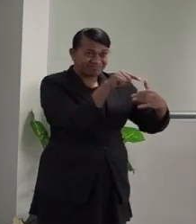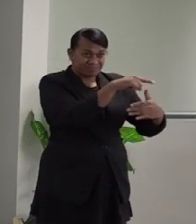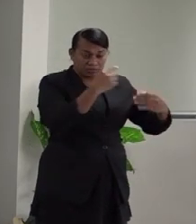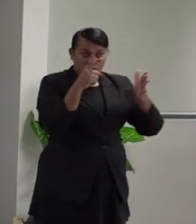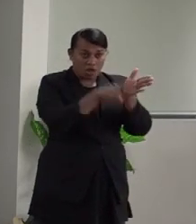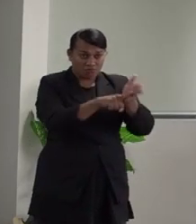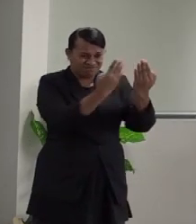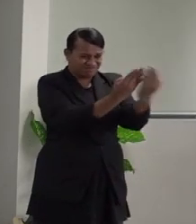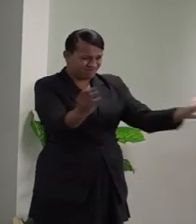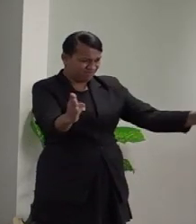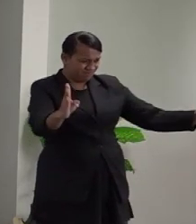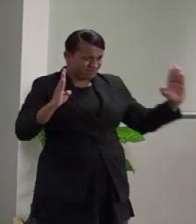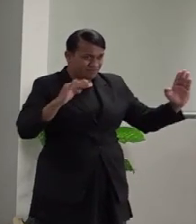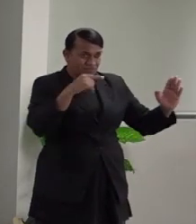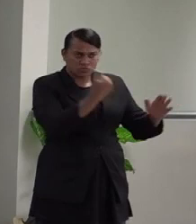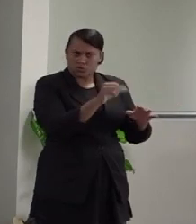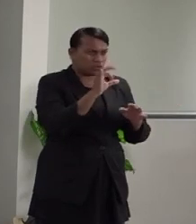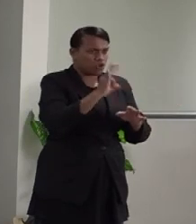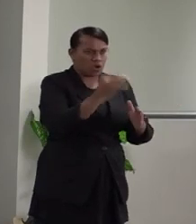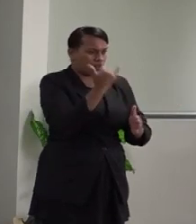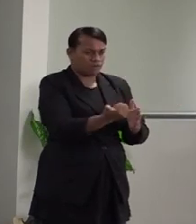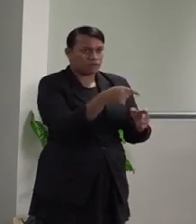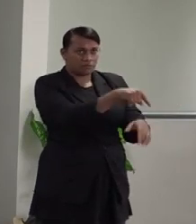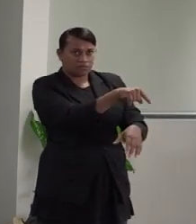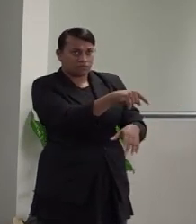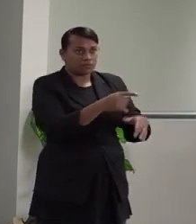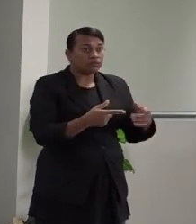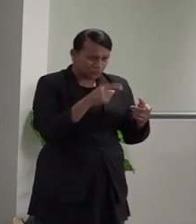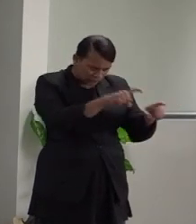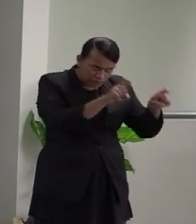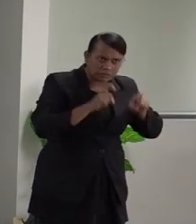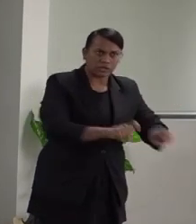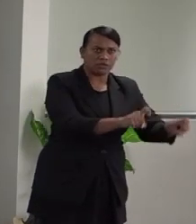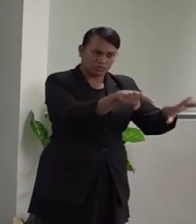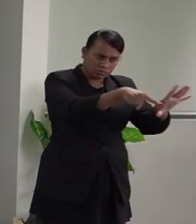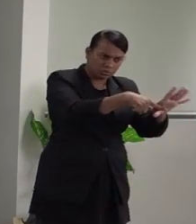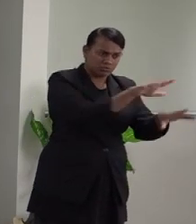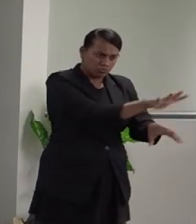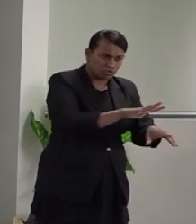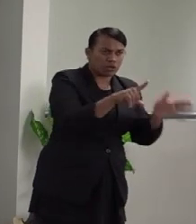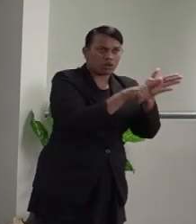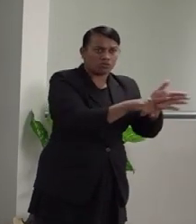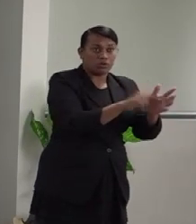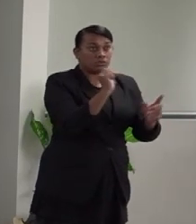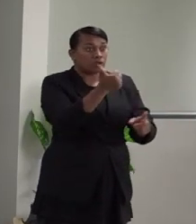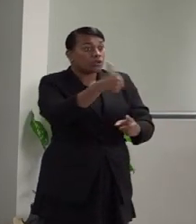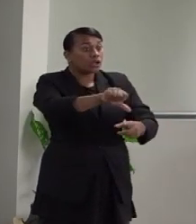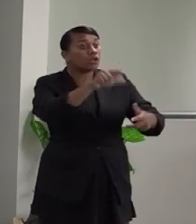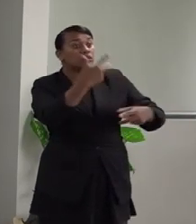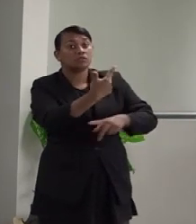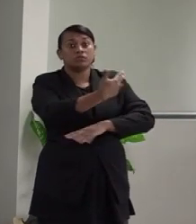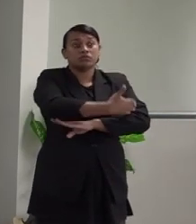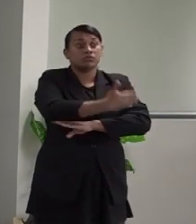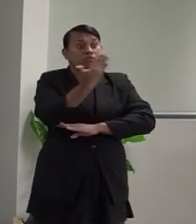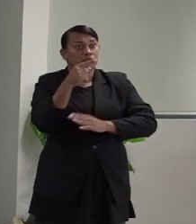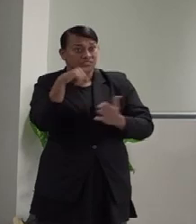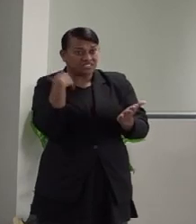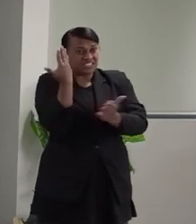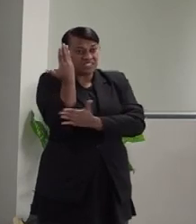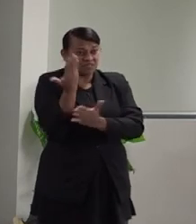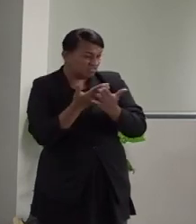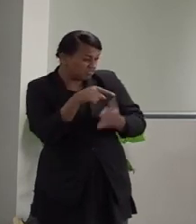vital. Those measures will remain in effect for at least the next 8 days, depending on the outcomes of our contact